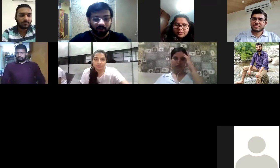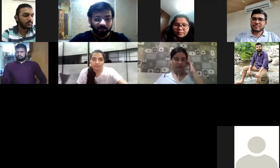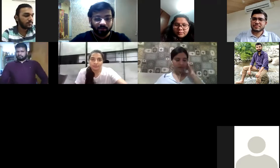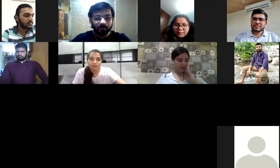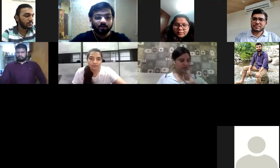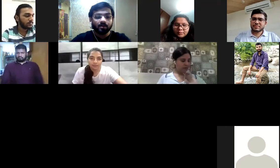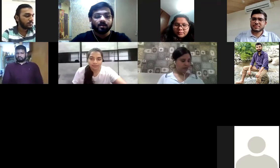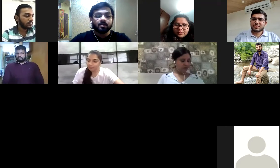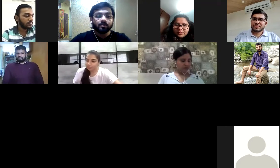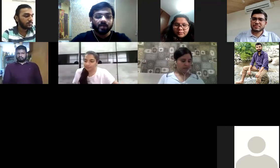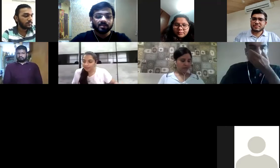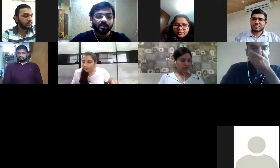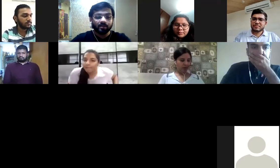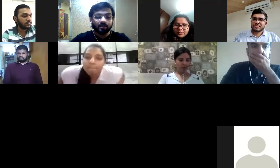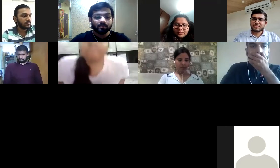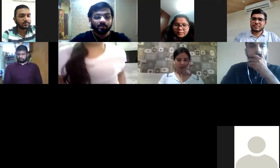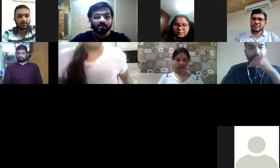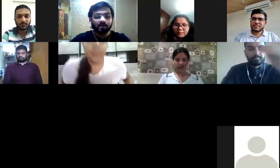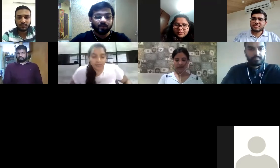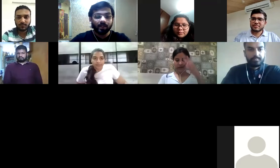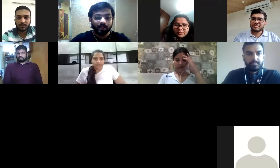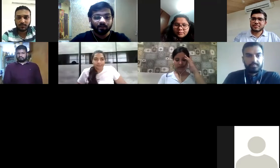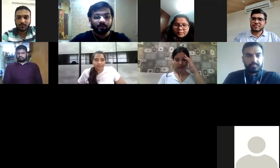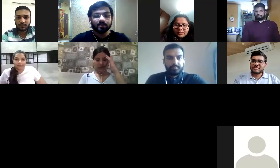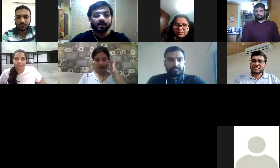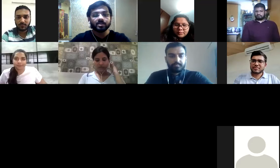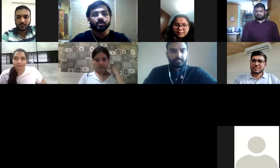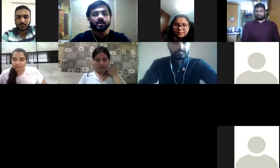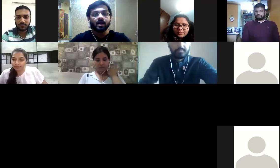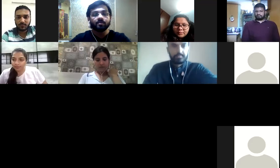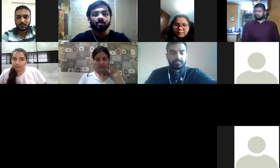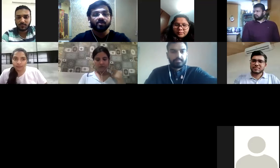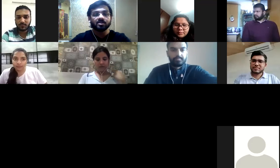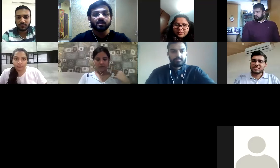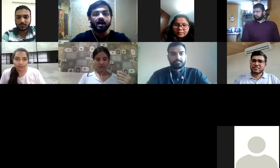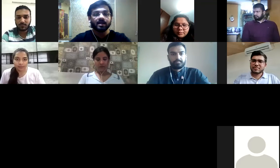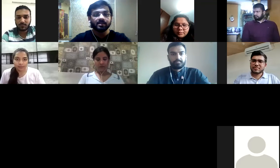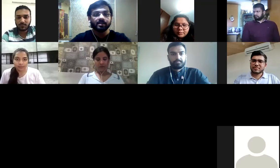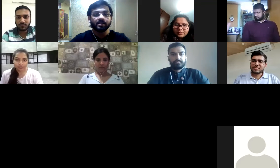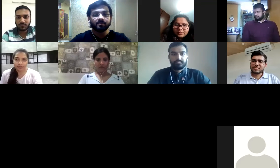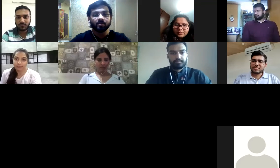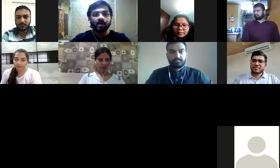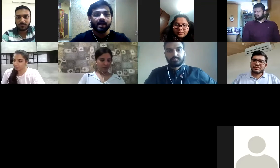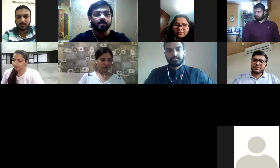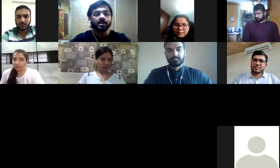introduction. Today's trainer, Mr. Ravi Parikh, is a graduate and professional ISL trainer from IDBA